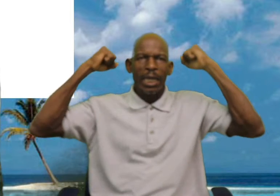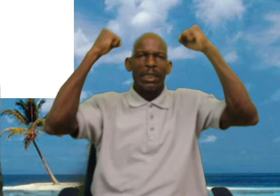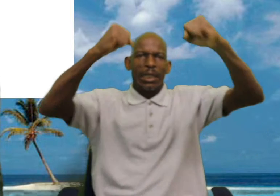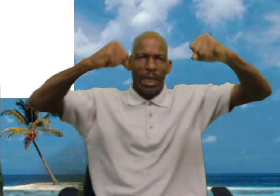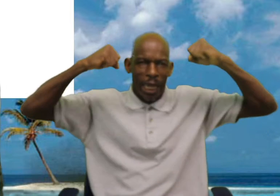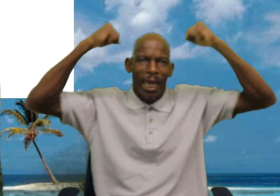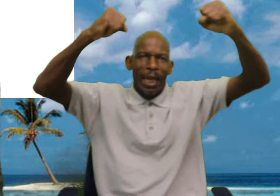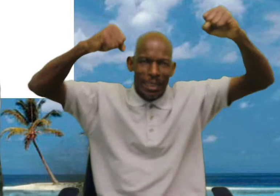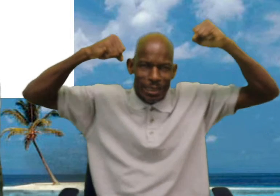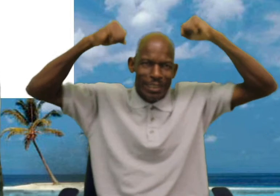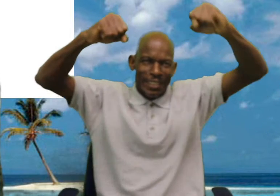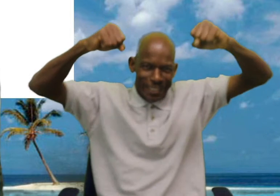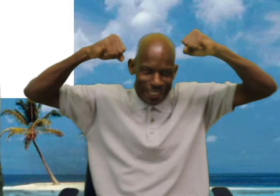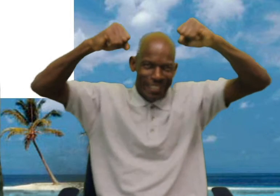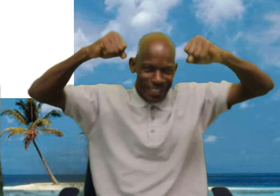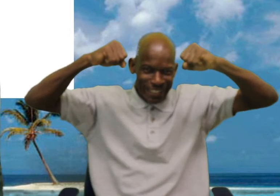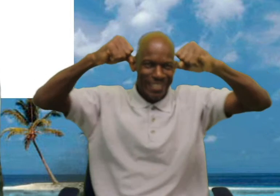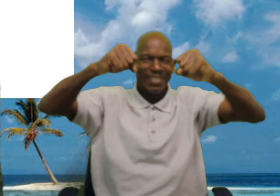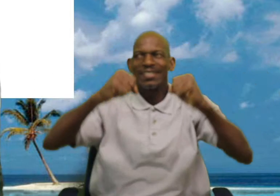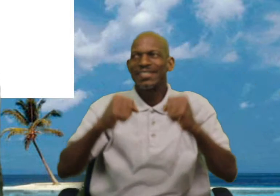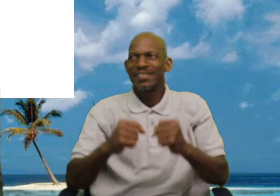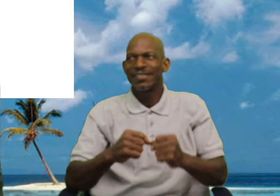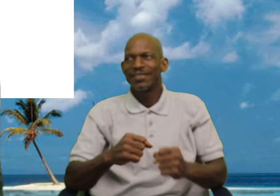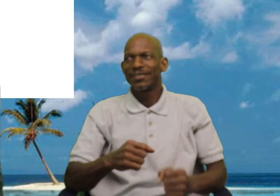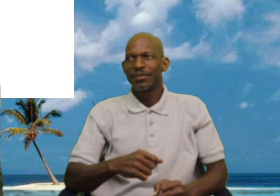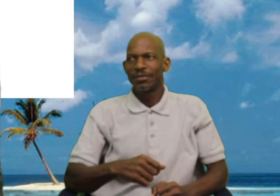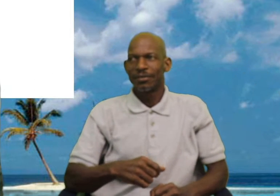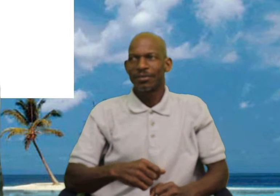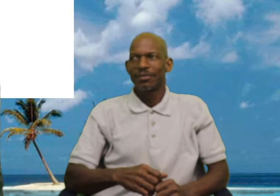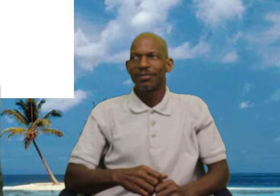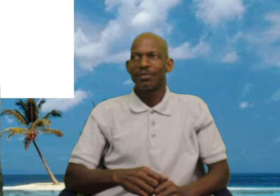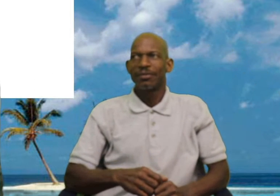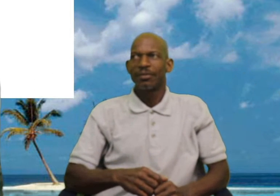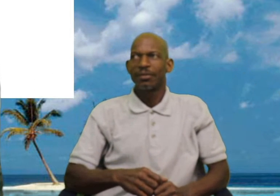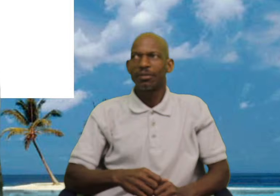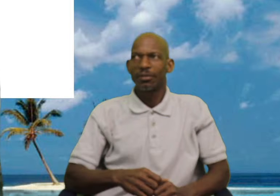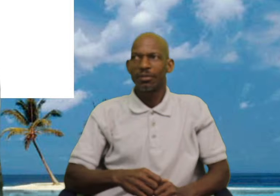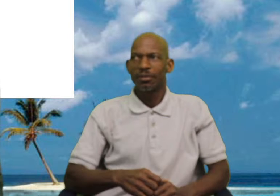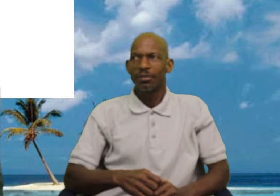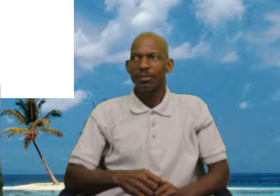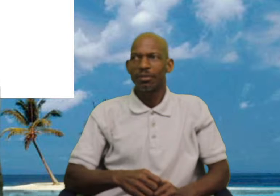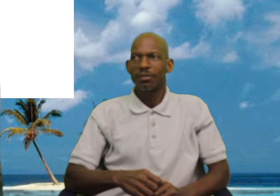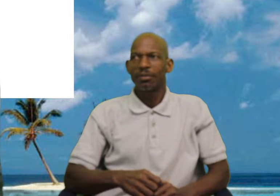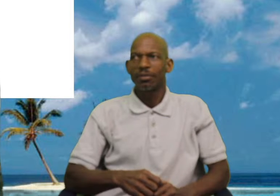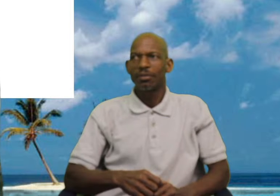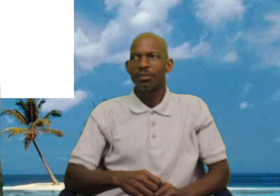I can say the girl. So for she, I can write the girl. Excuse me.